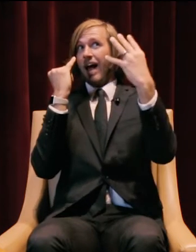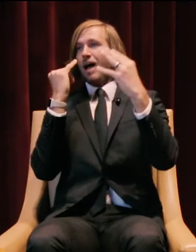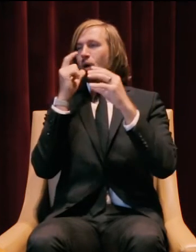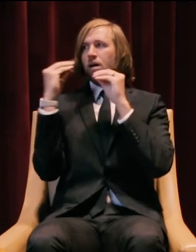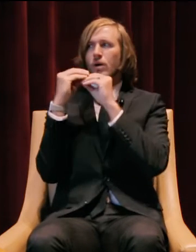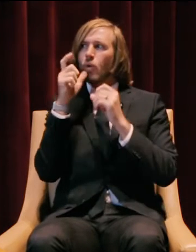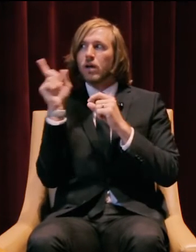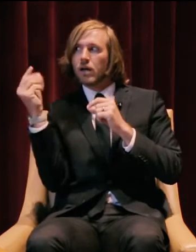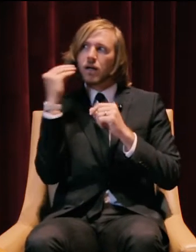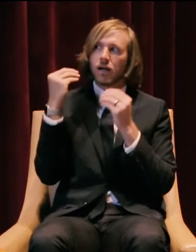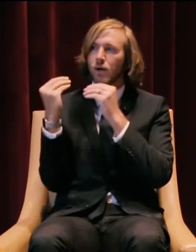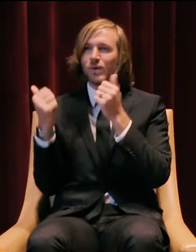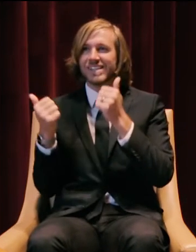him?